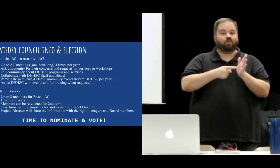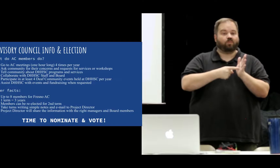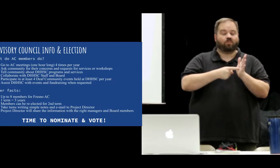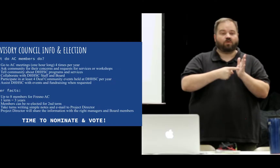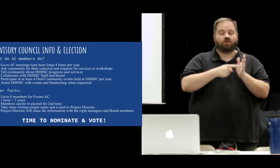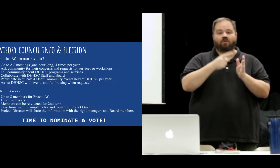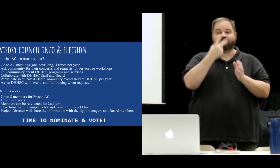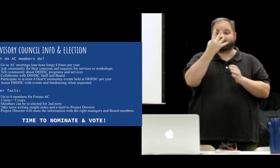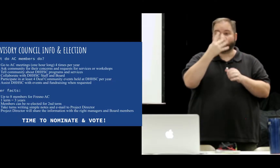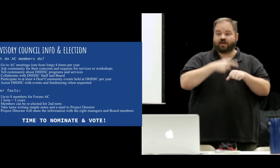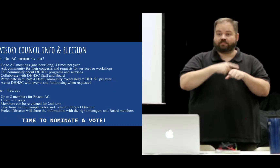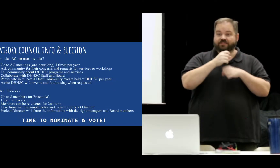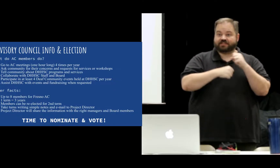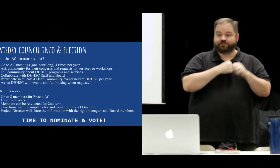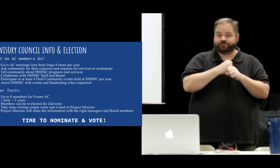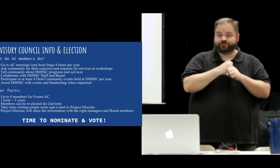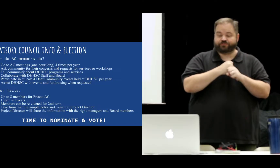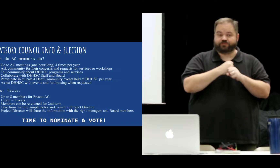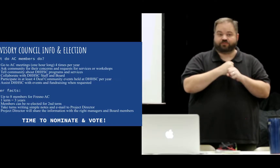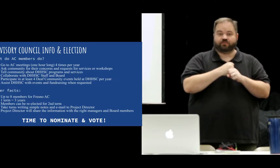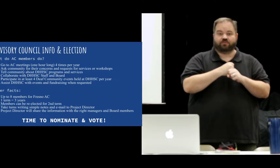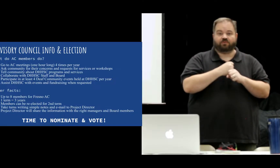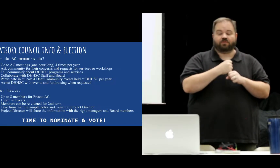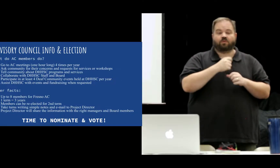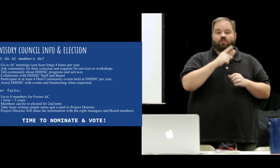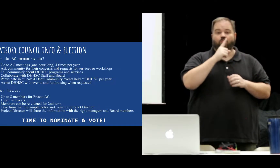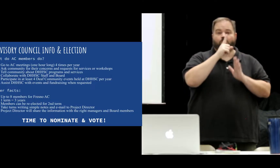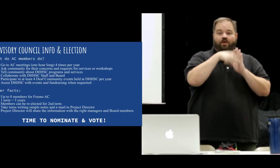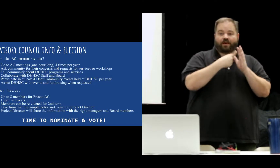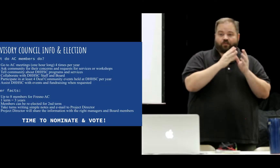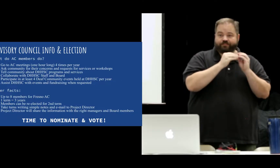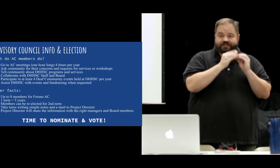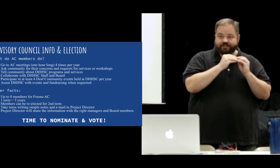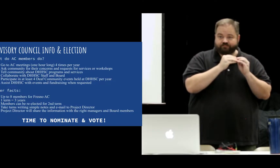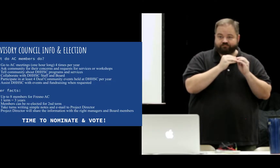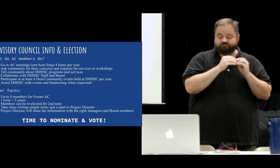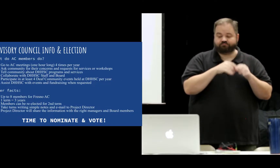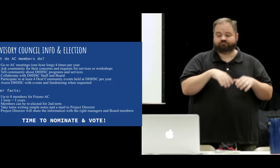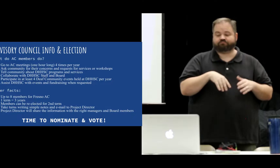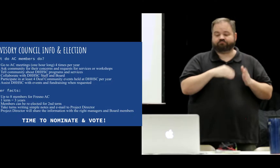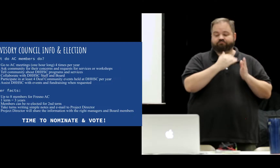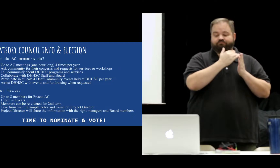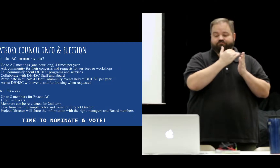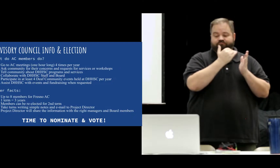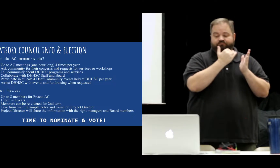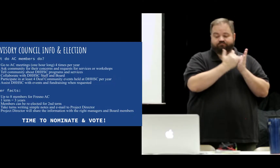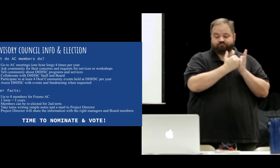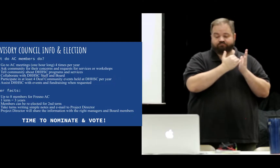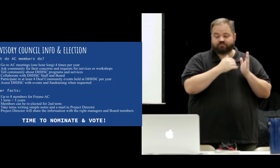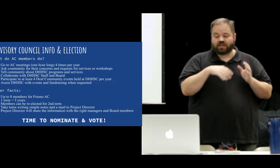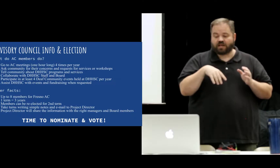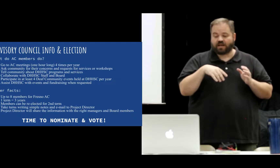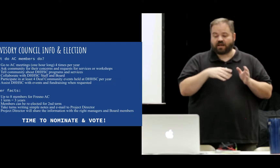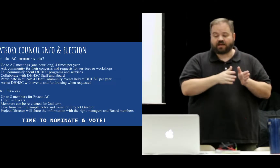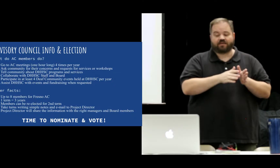Now, as far as what AC members do, if they do attend 1 hour AC meeting. meetings, they are 1 hour long, 4 times a